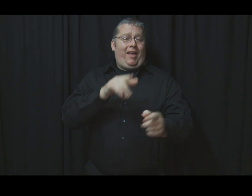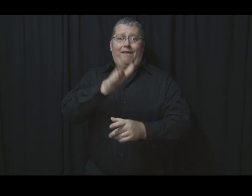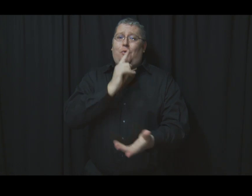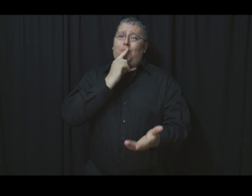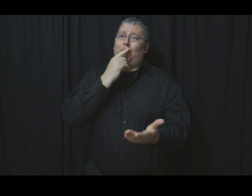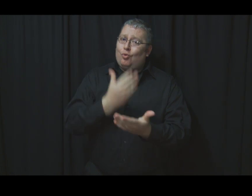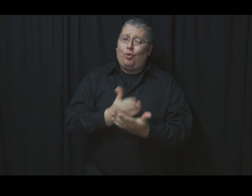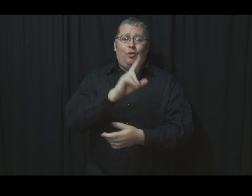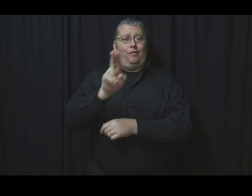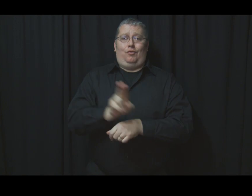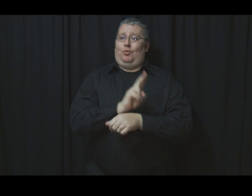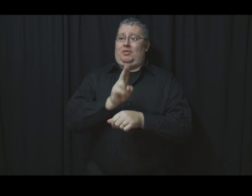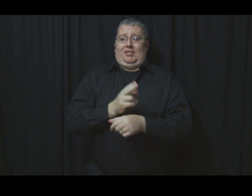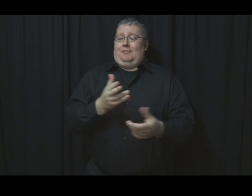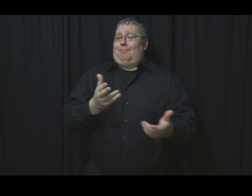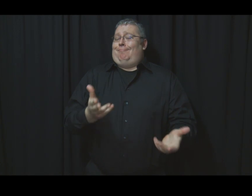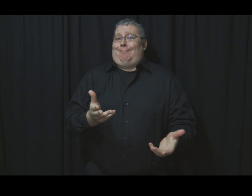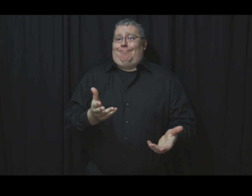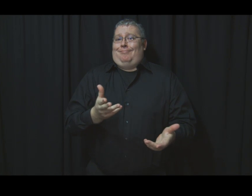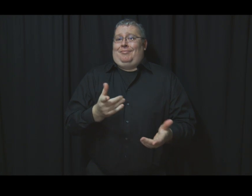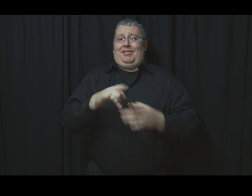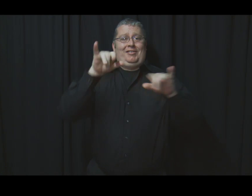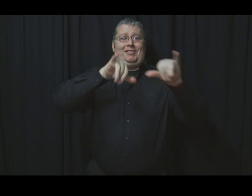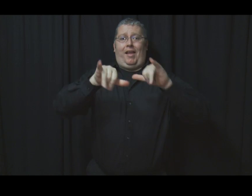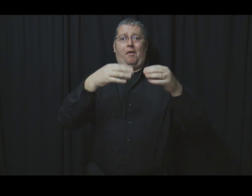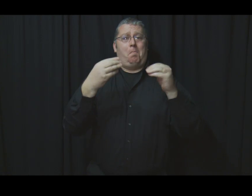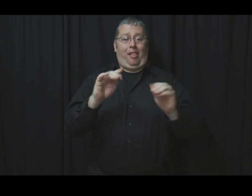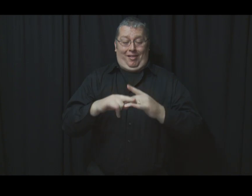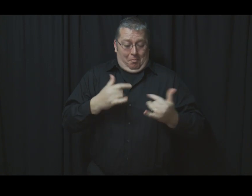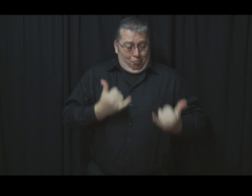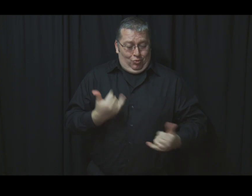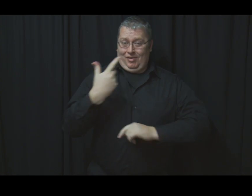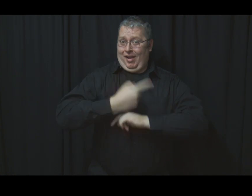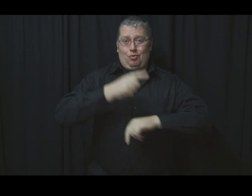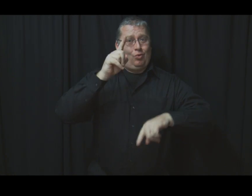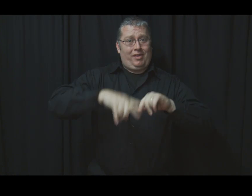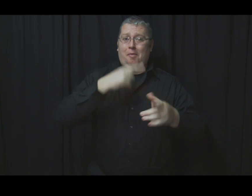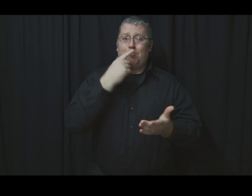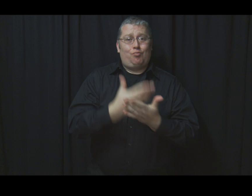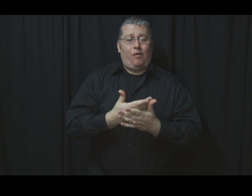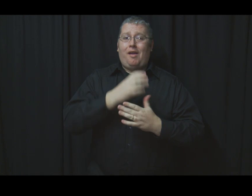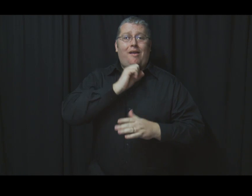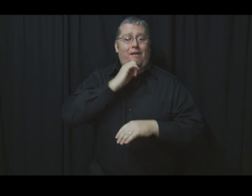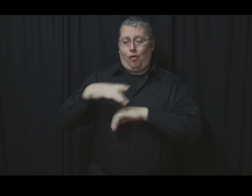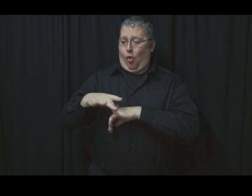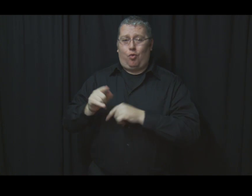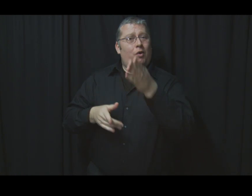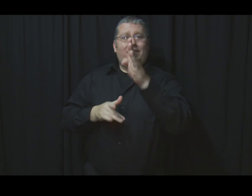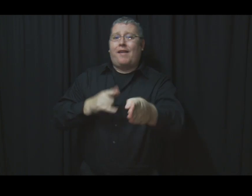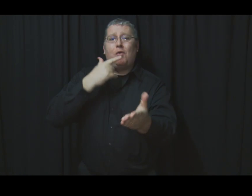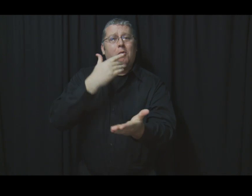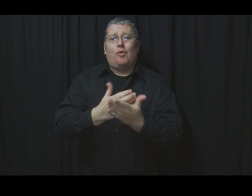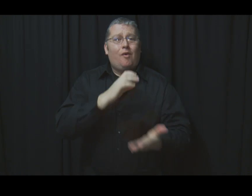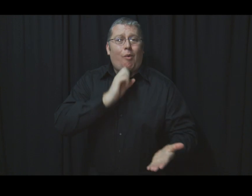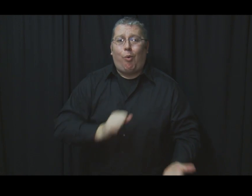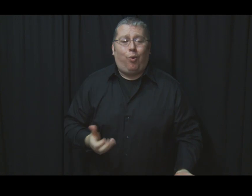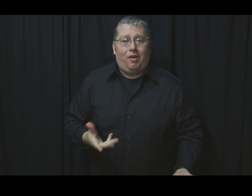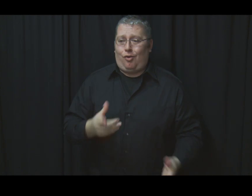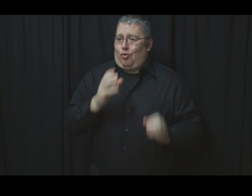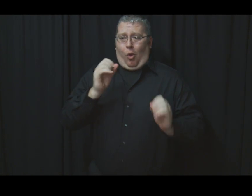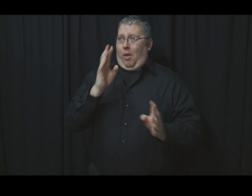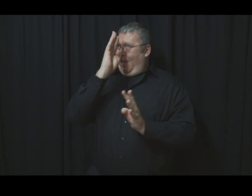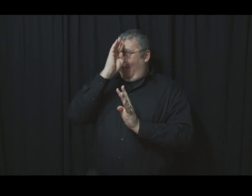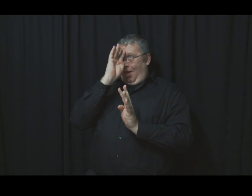using the scientific method in the present, you can't prove the age of the earth. So you can never prove it's old. So there is no